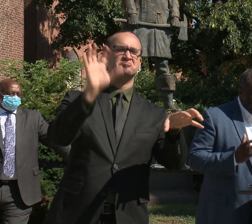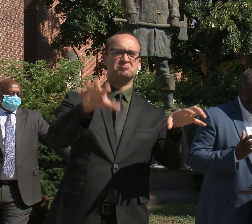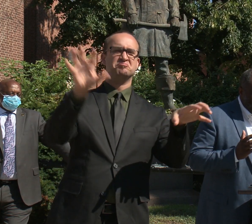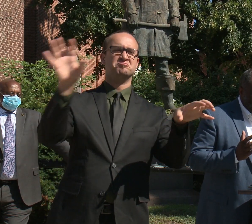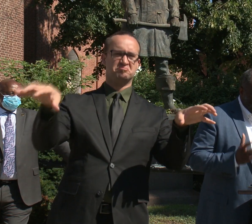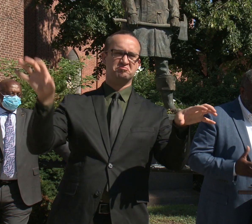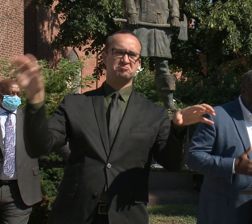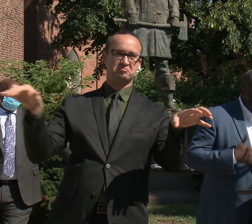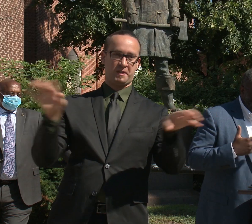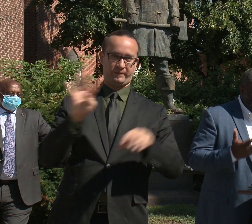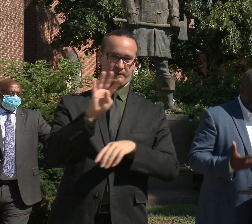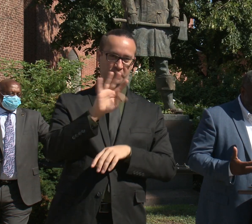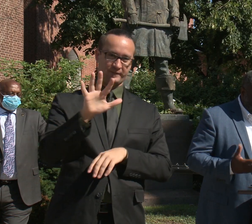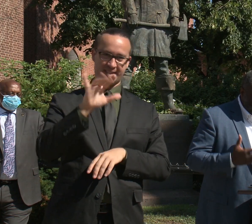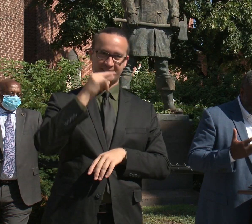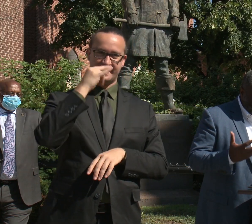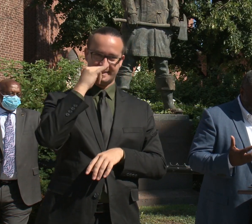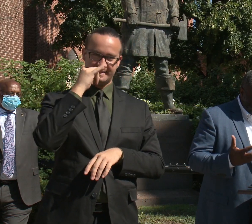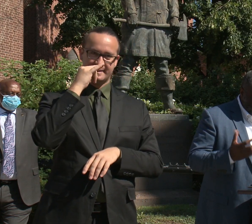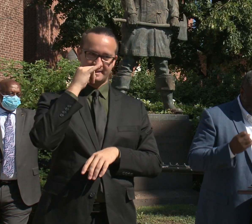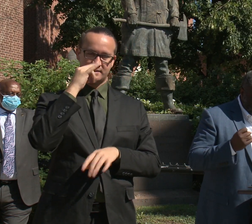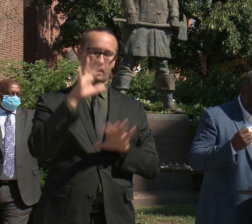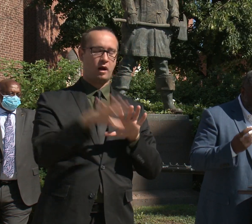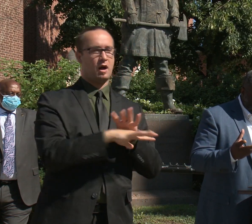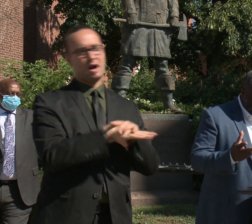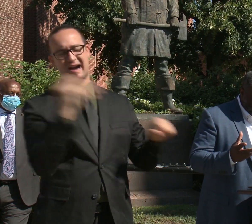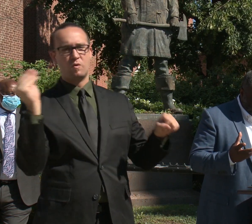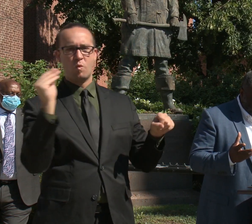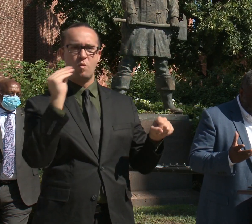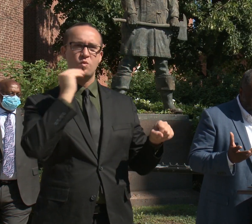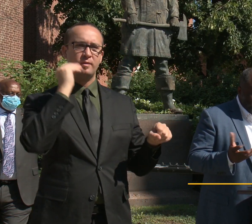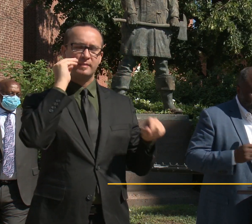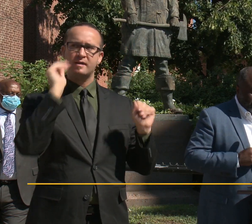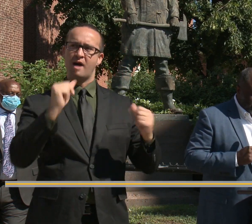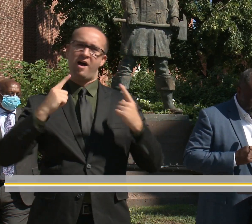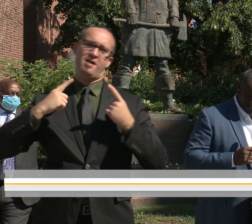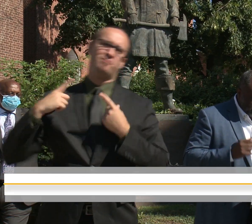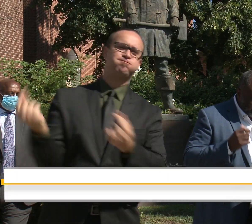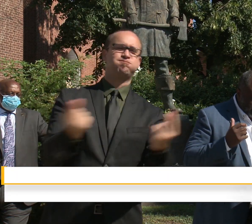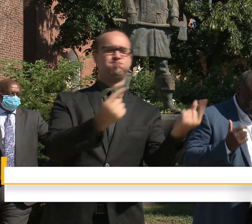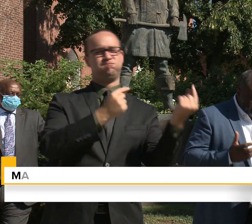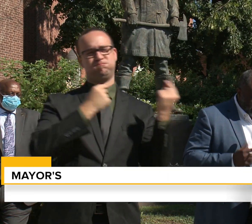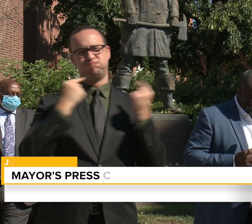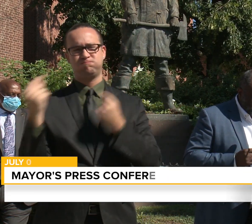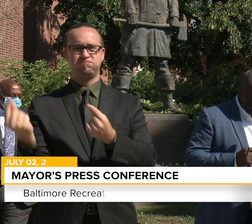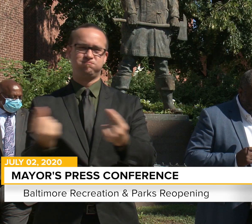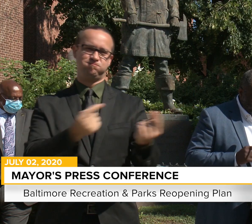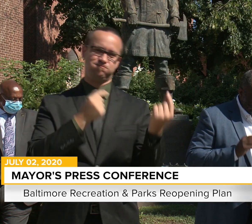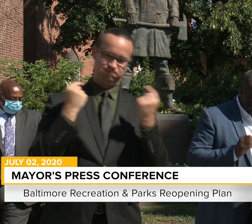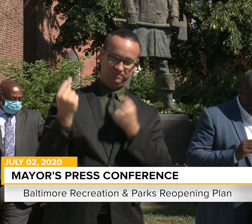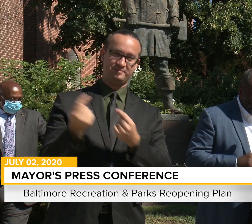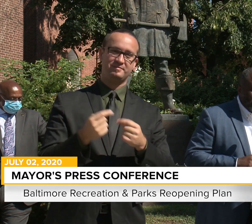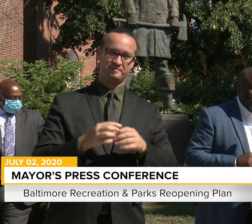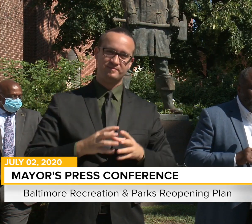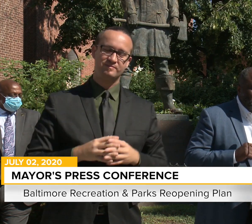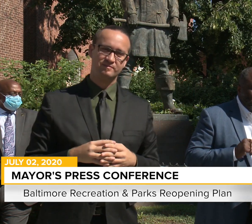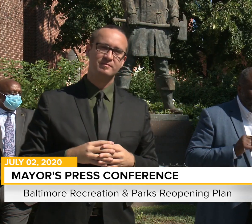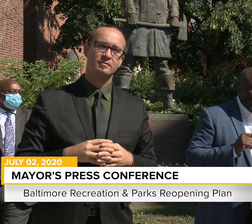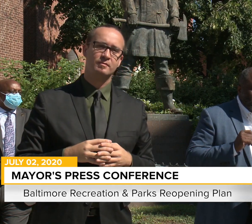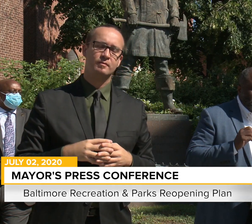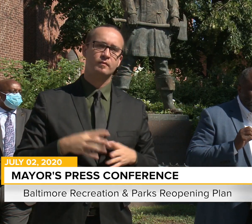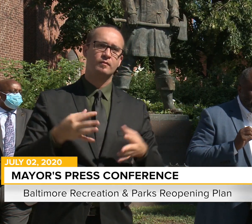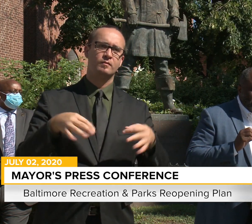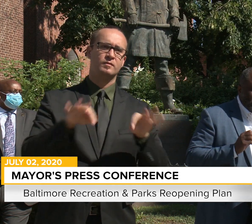their homes in a way that they can be active and fun activities. Additionally, more information about Be More Summer Fun